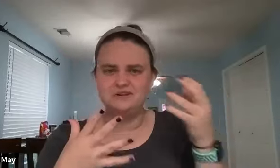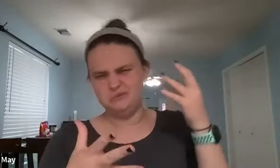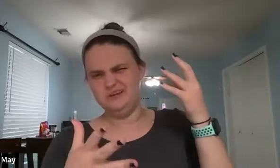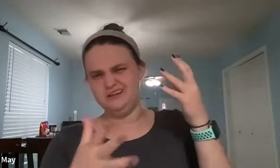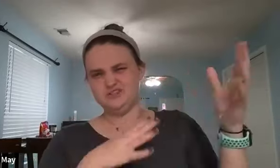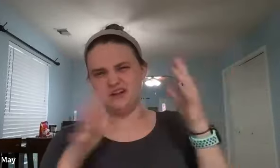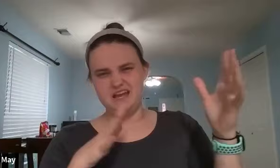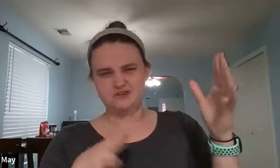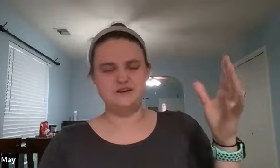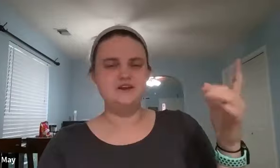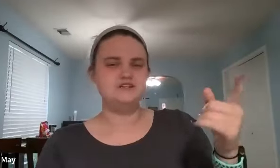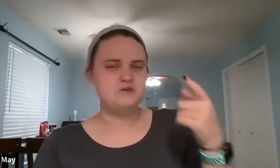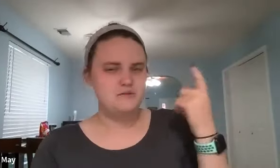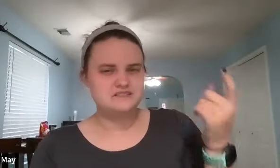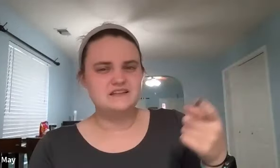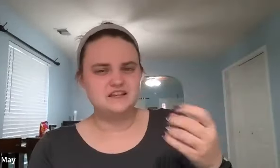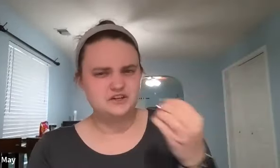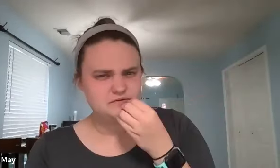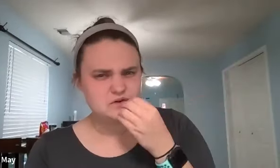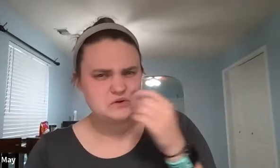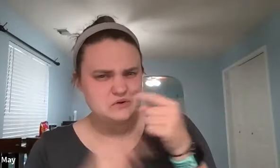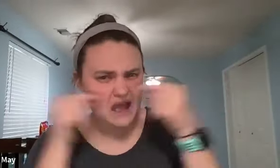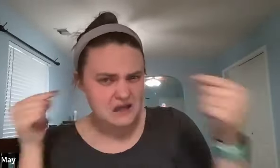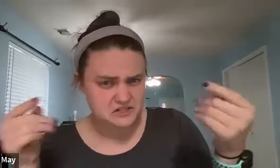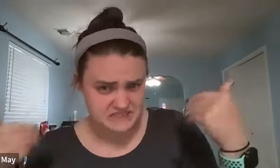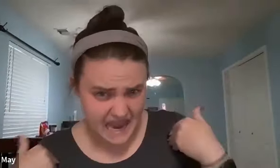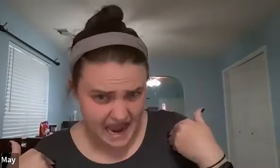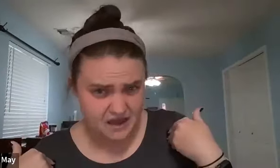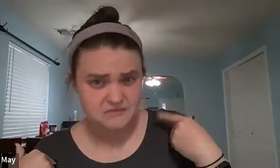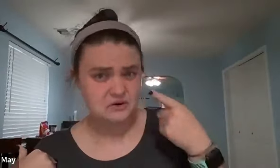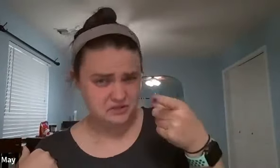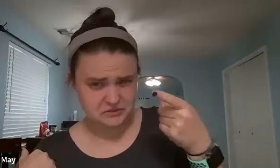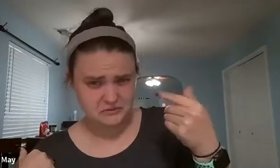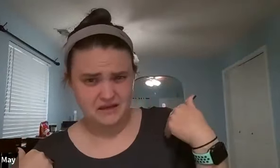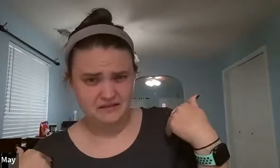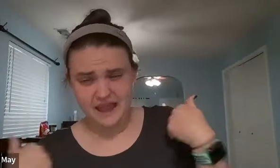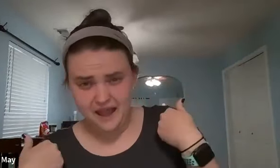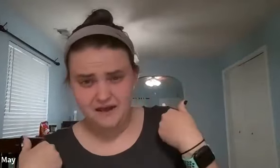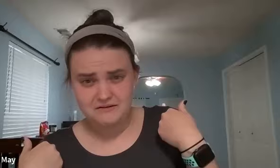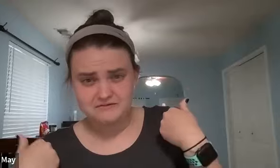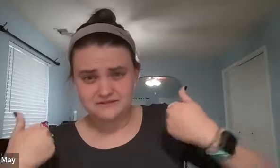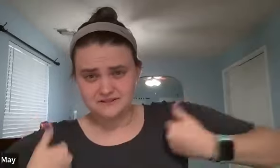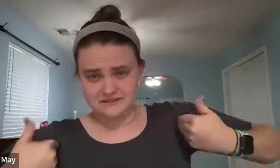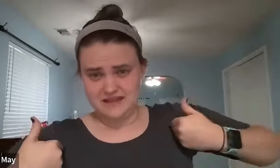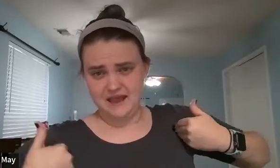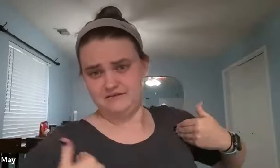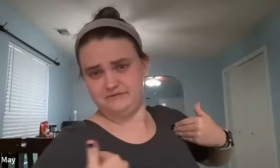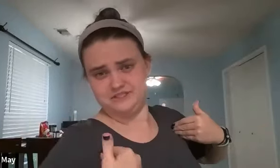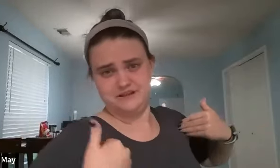little trying to catch on. So I would say like, you know, food allergies have, or you like have, which I